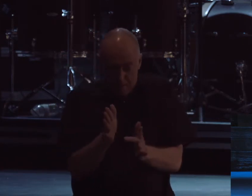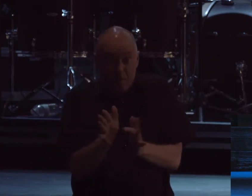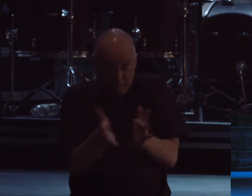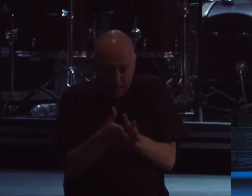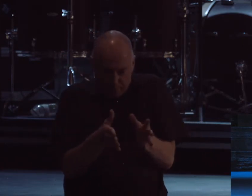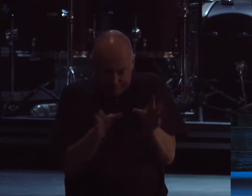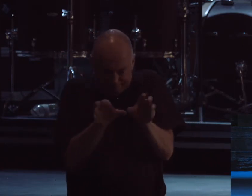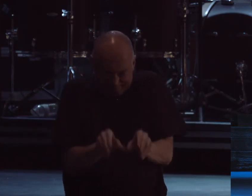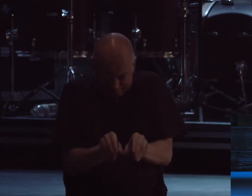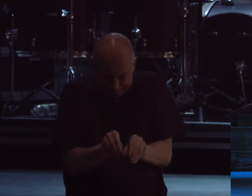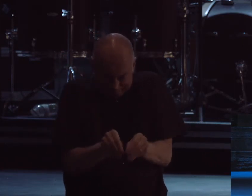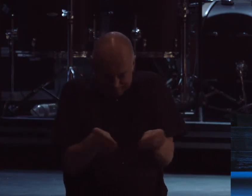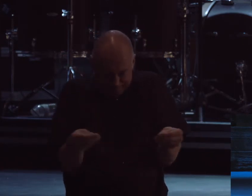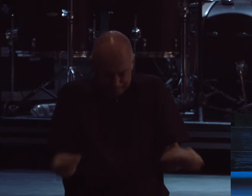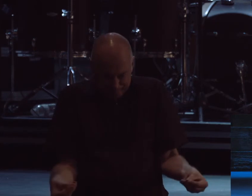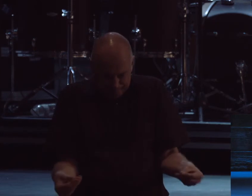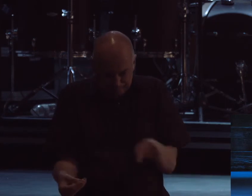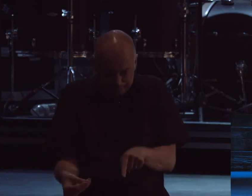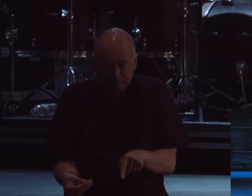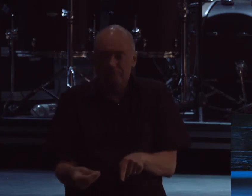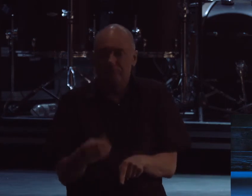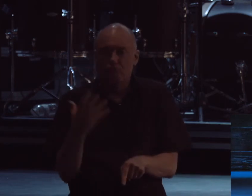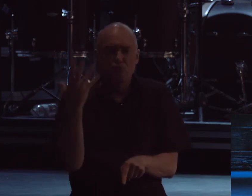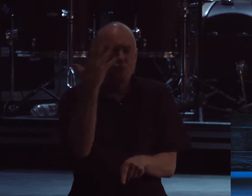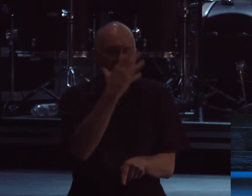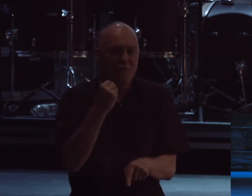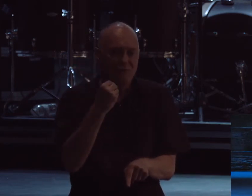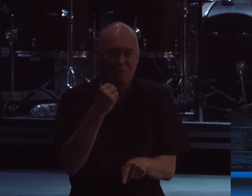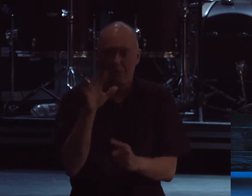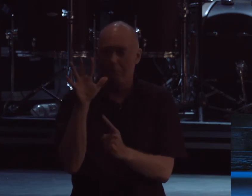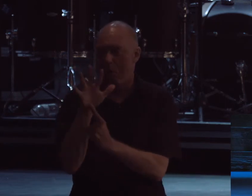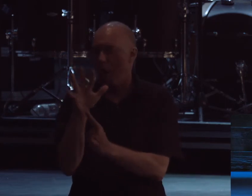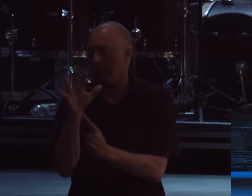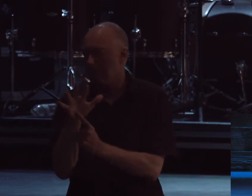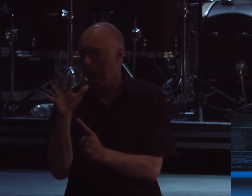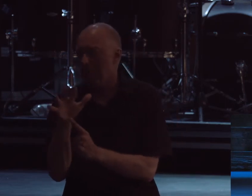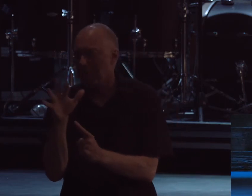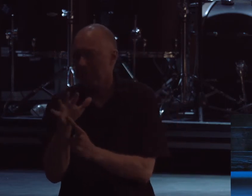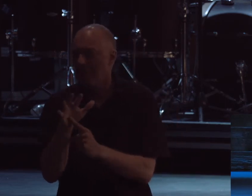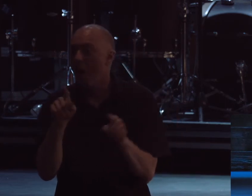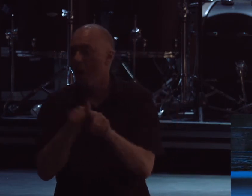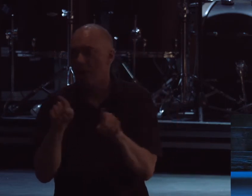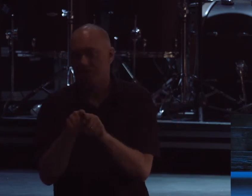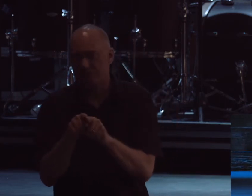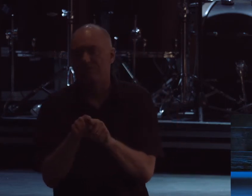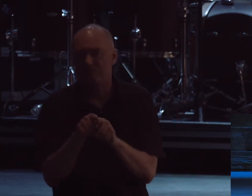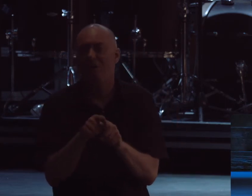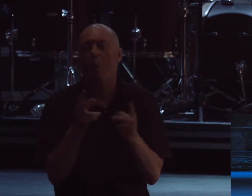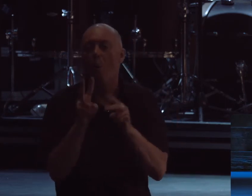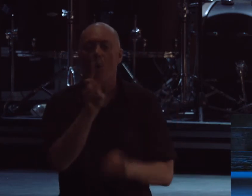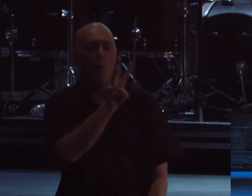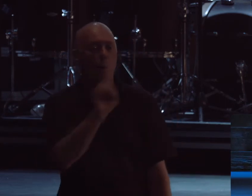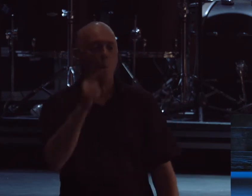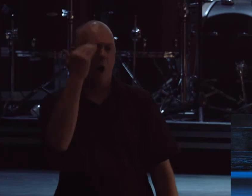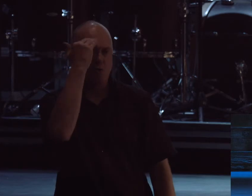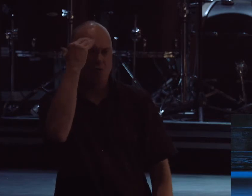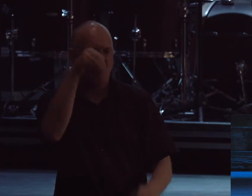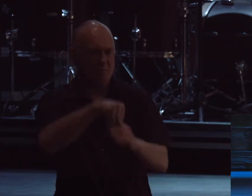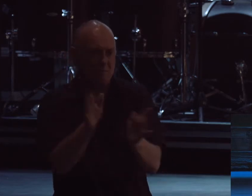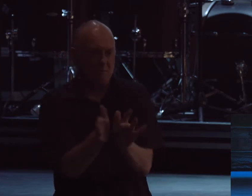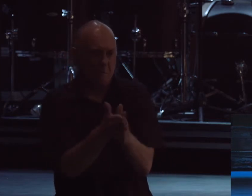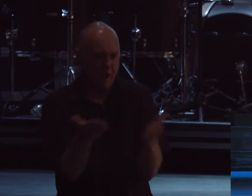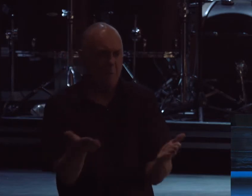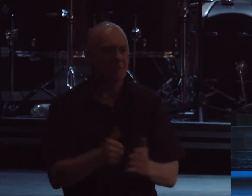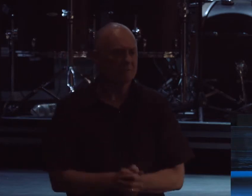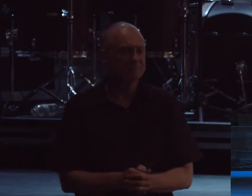of your Bible, is one of the more beautiful and well-known psalms, but also well-known passages found